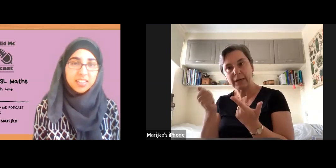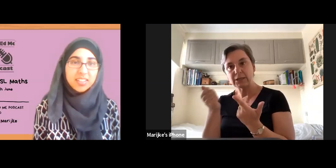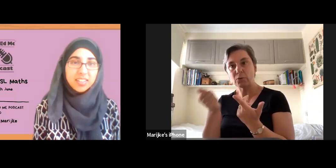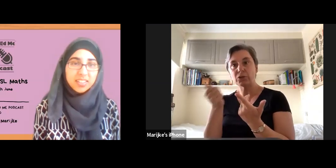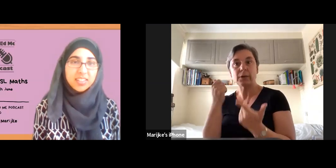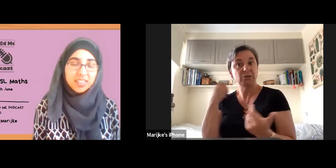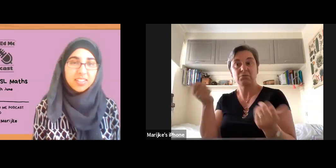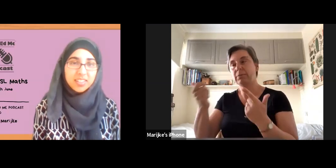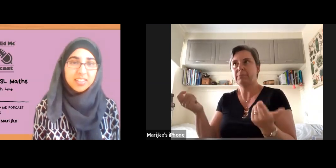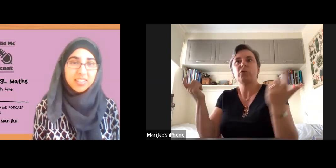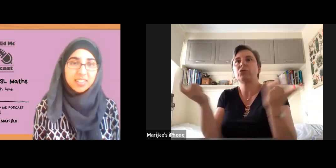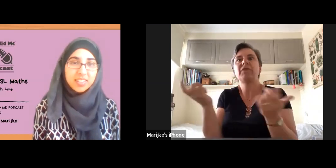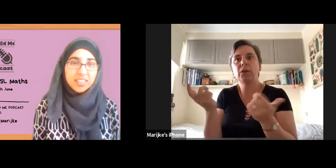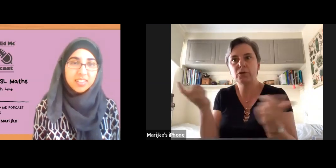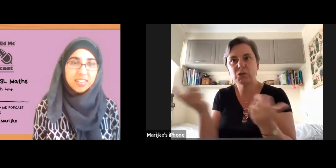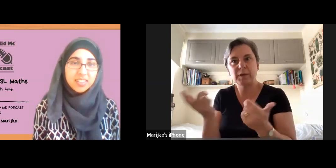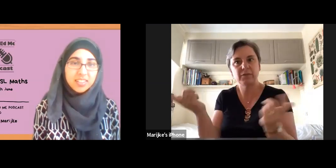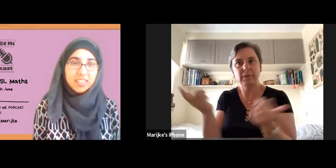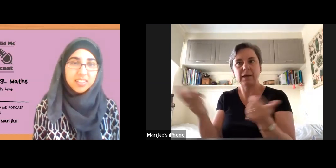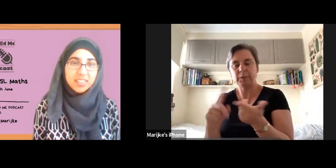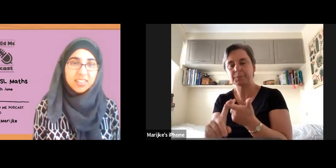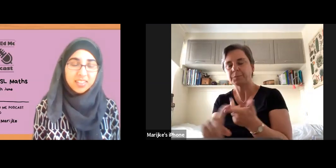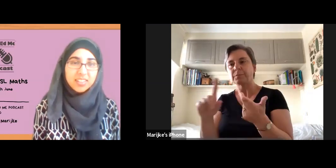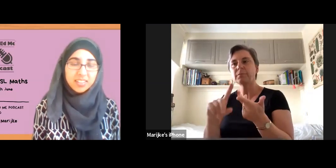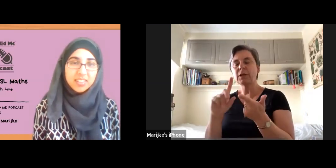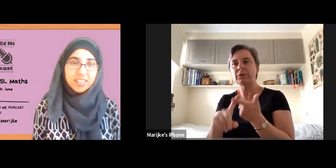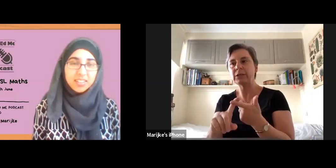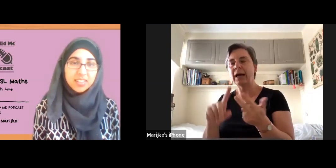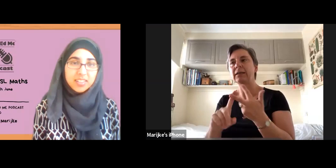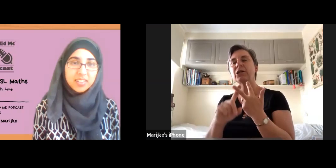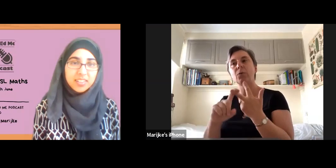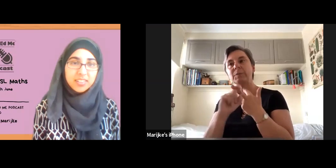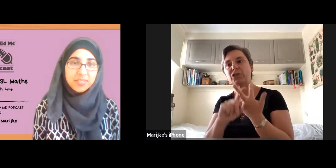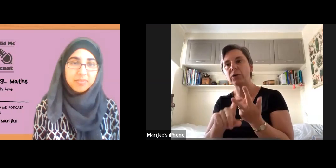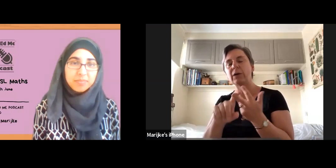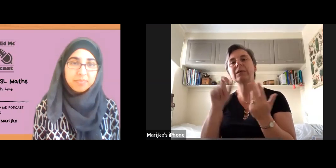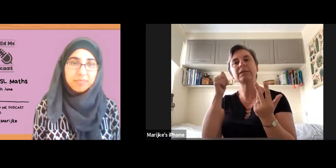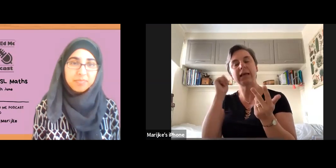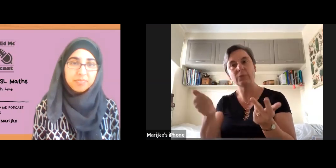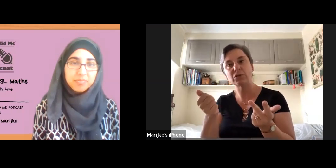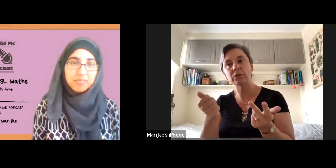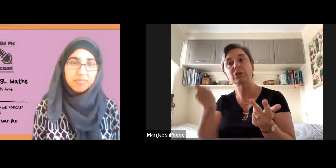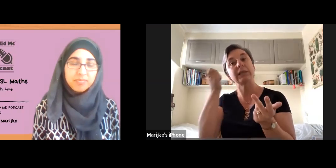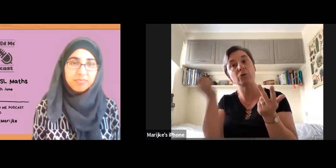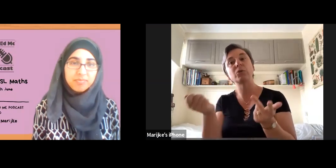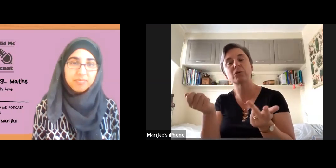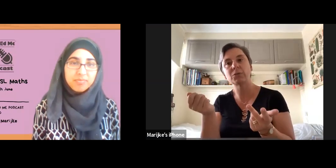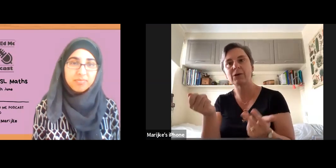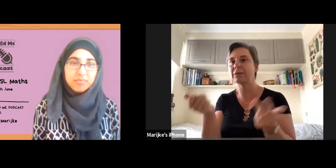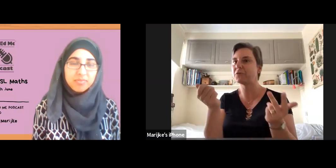radio on. So I'm not sure if I learned to speak from that, but the radio. And she always made sure that when the telly was on, the sound was on as well. Because of course